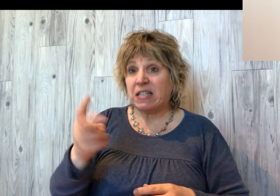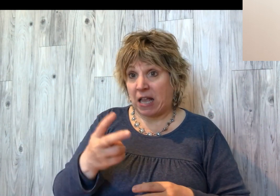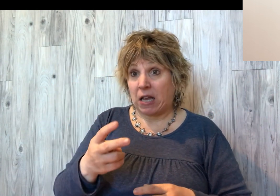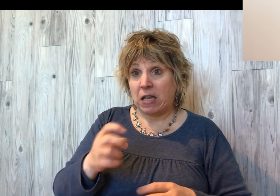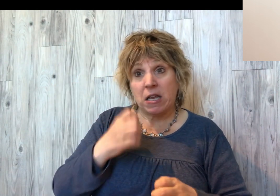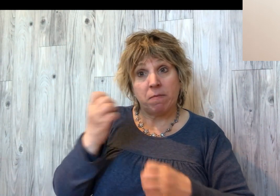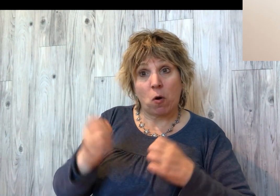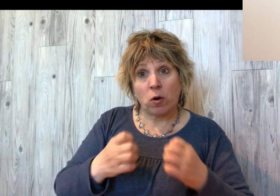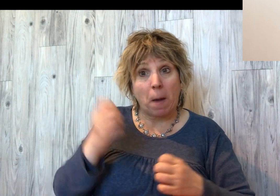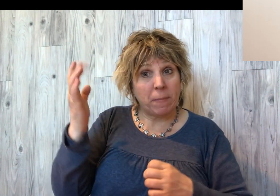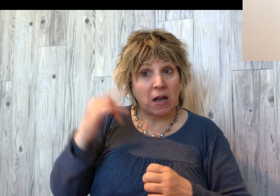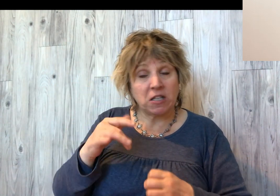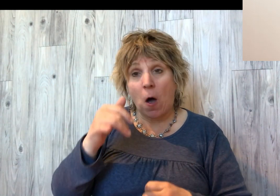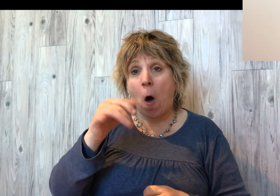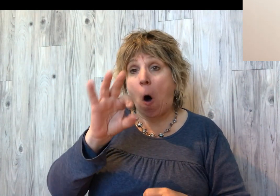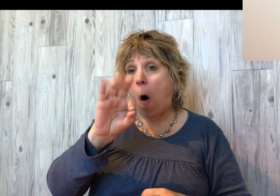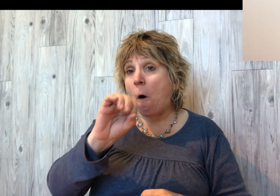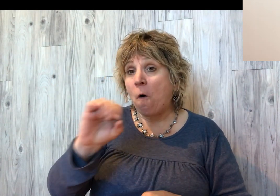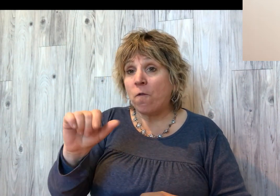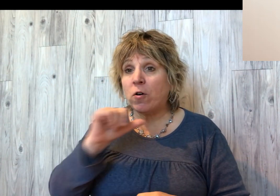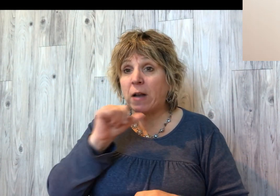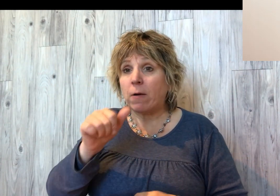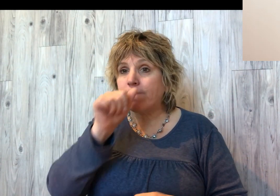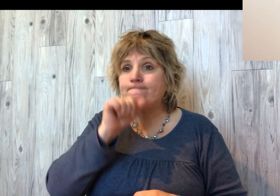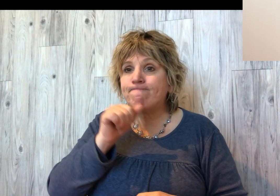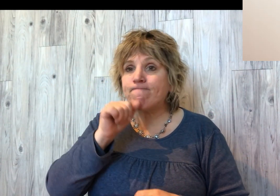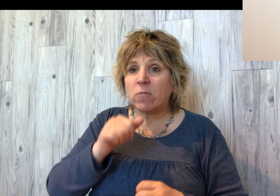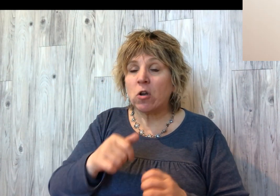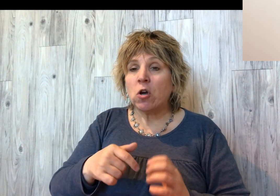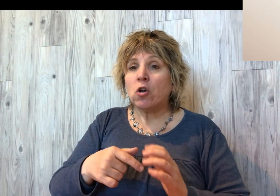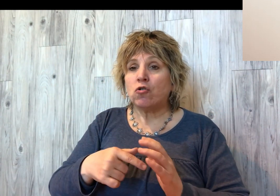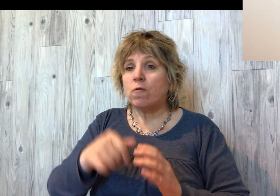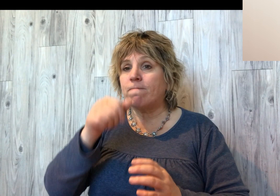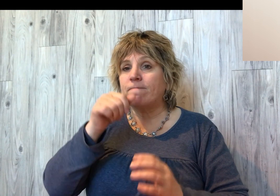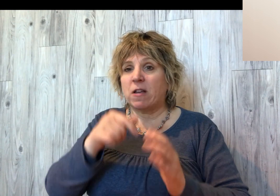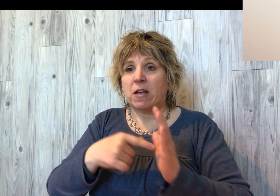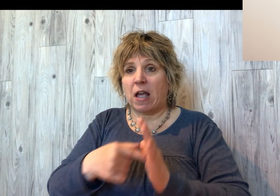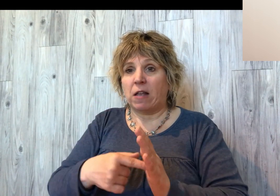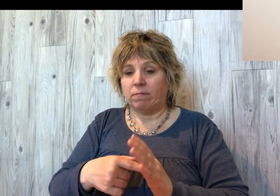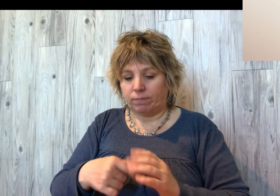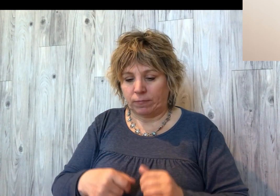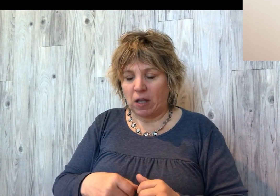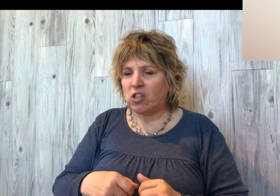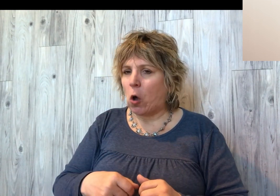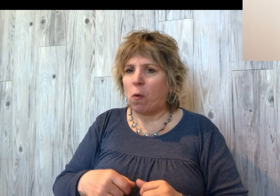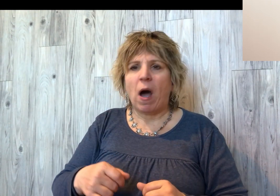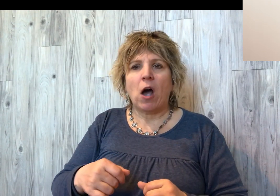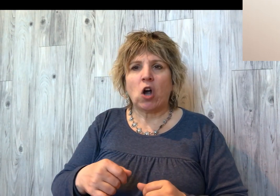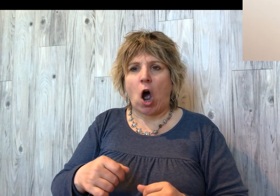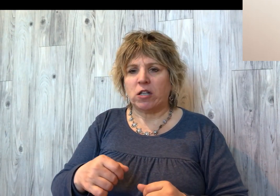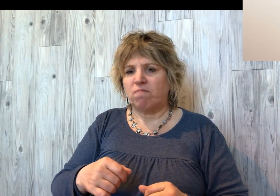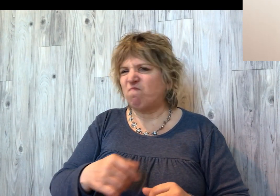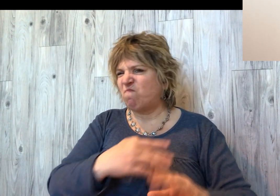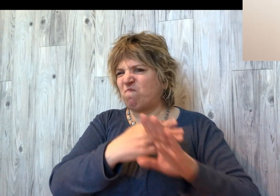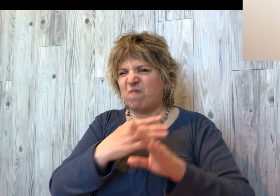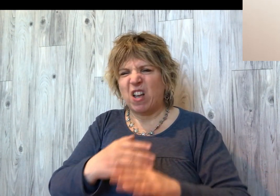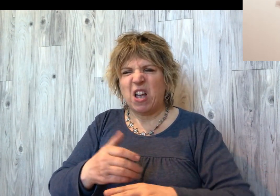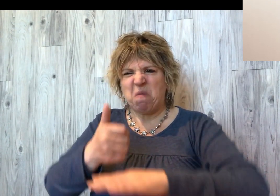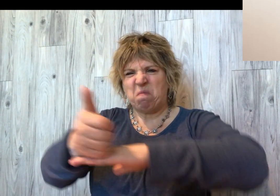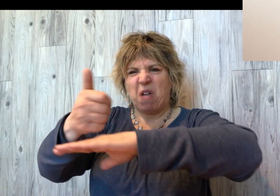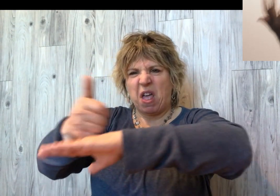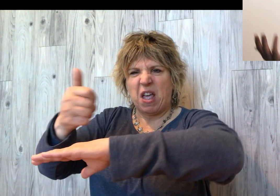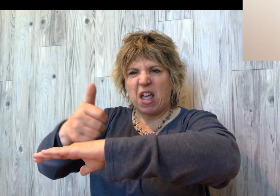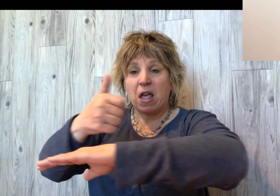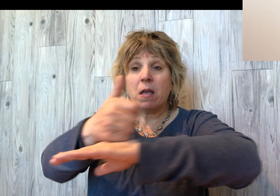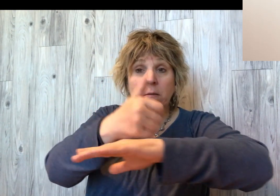secondary emotion because a fool's not willing to deal with the real issue. So they throw up smoke screens. They act like it's all your